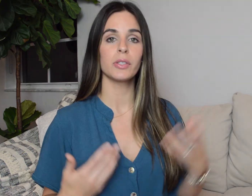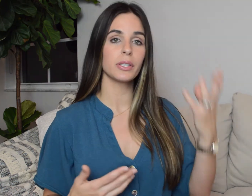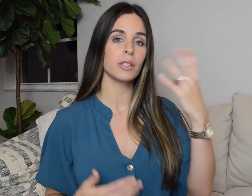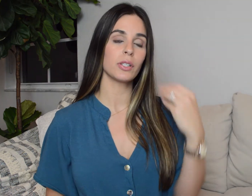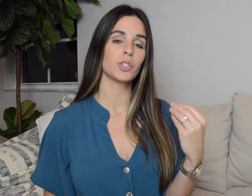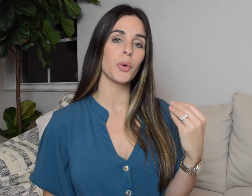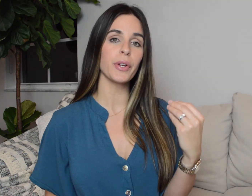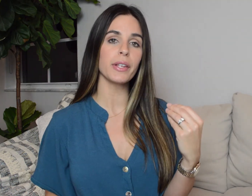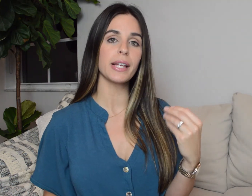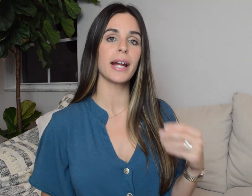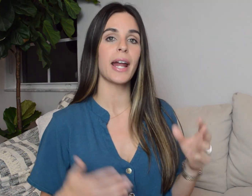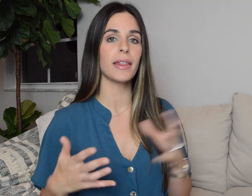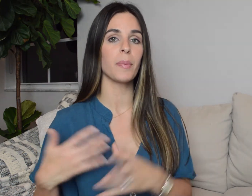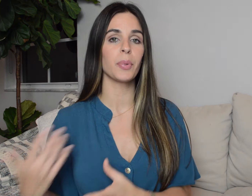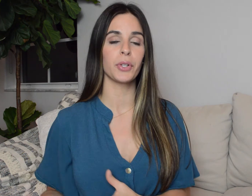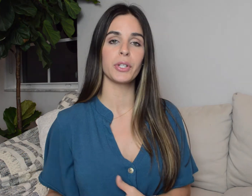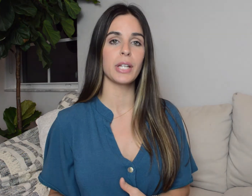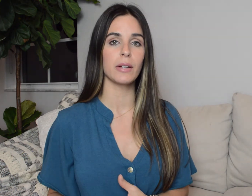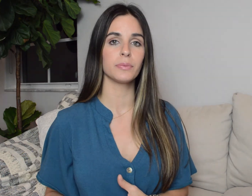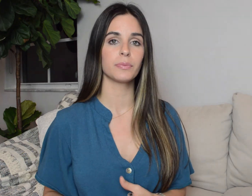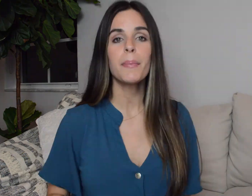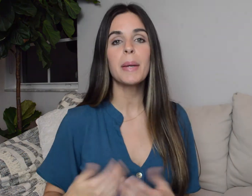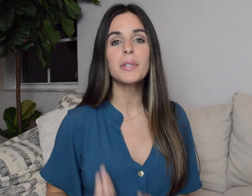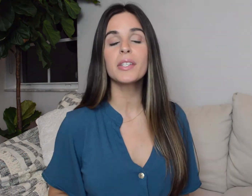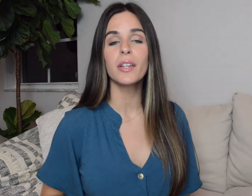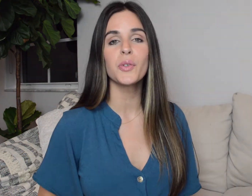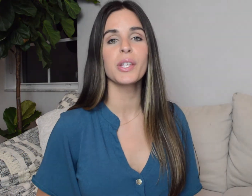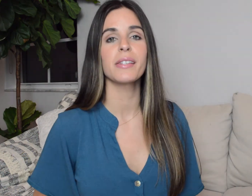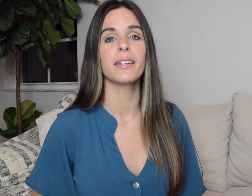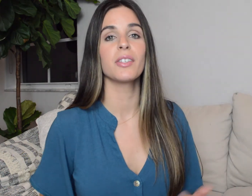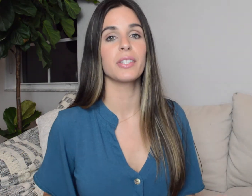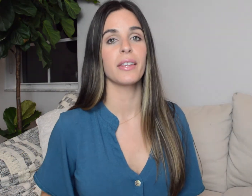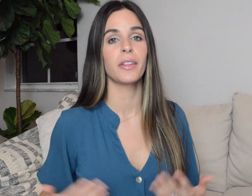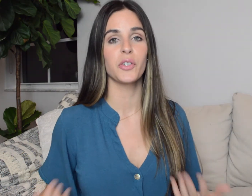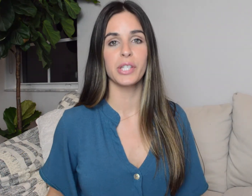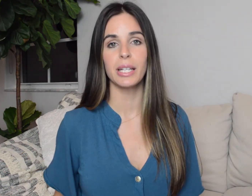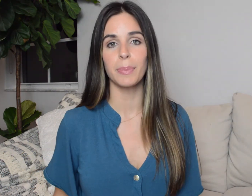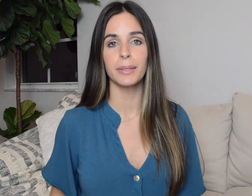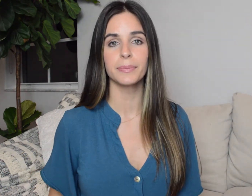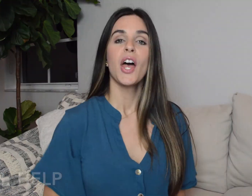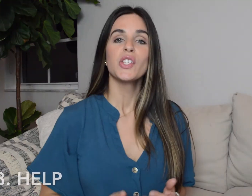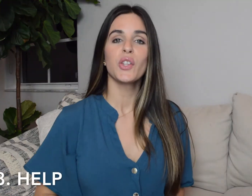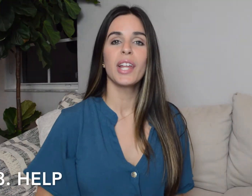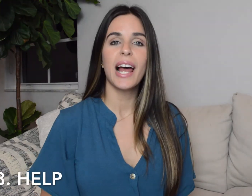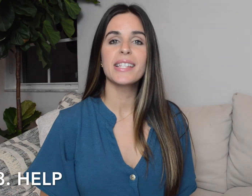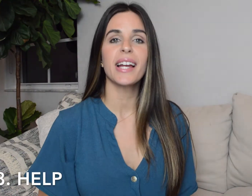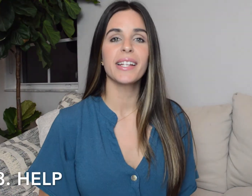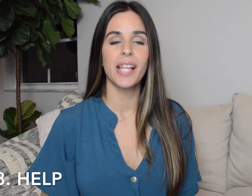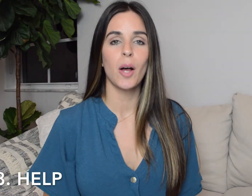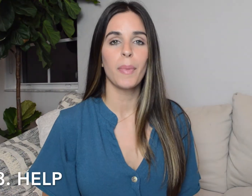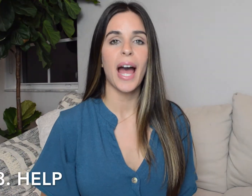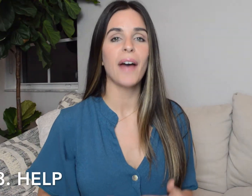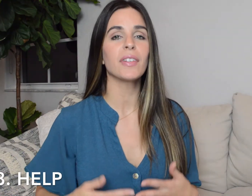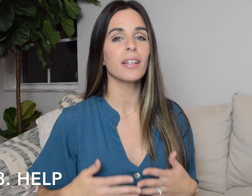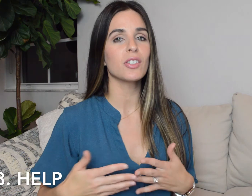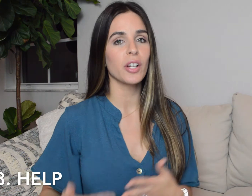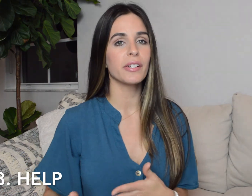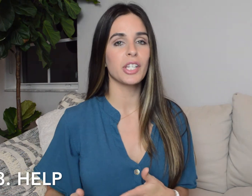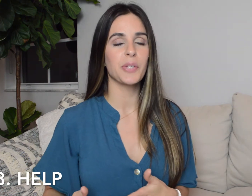show her the sign and then put her down. Babies can use the sign to say that they're sleepy. So the last sign is help. I haven't yet started teaching my